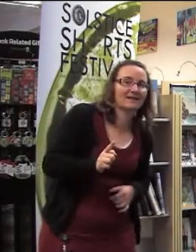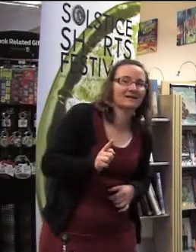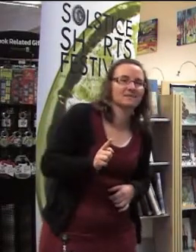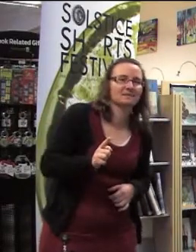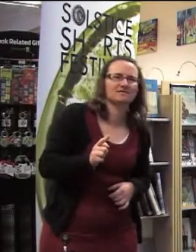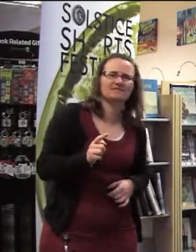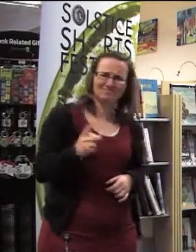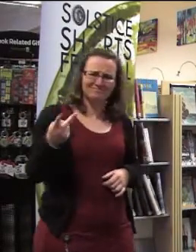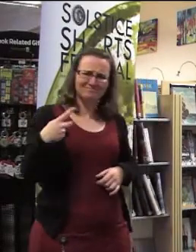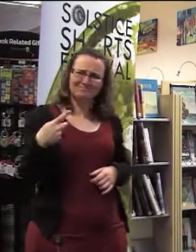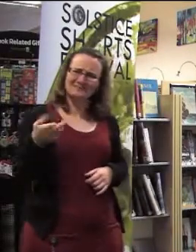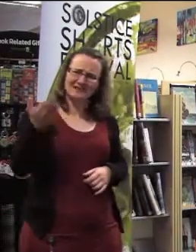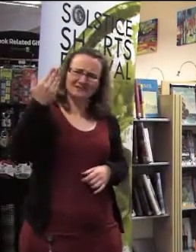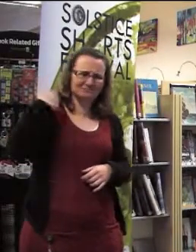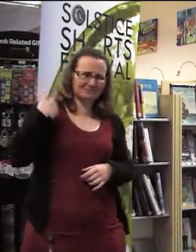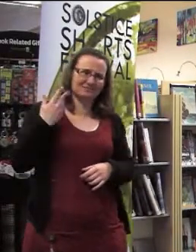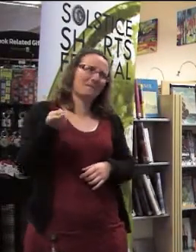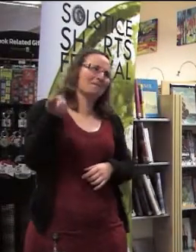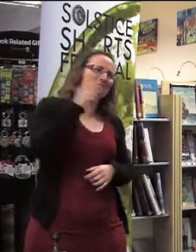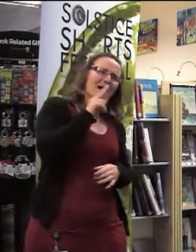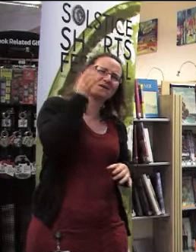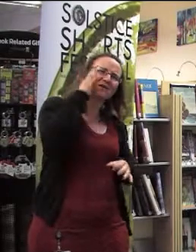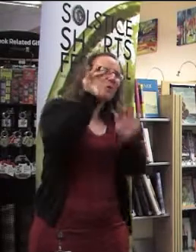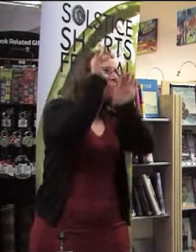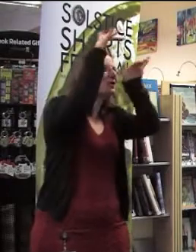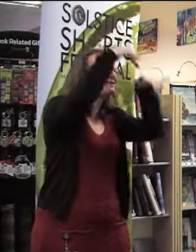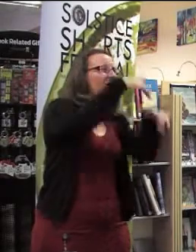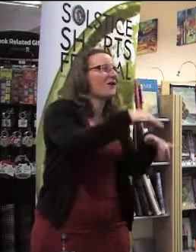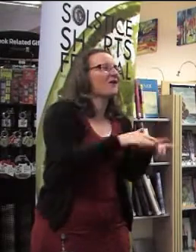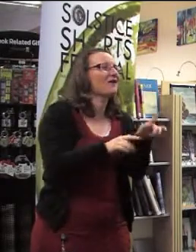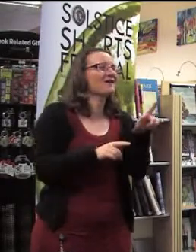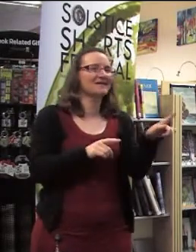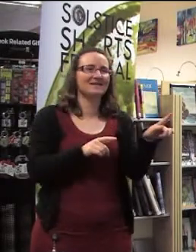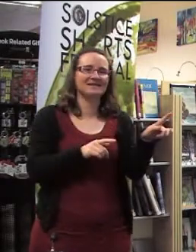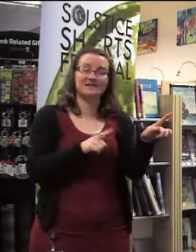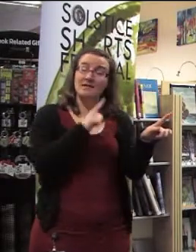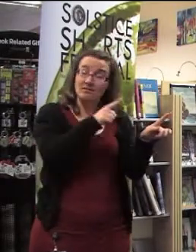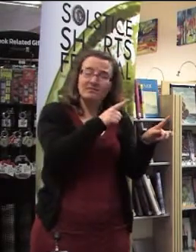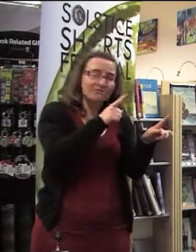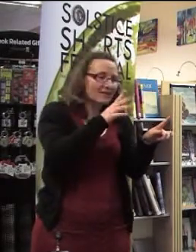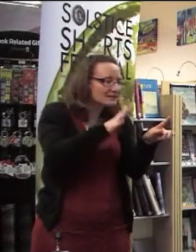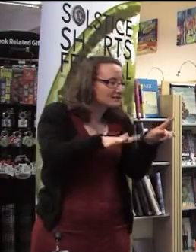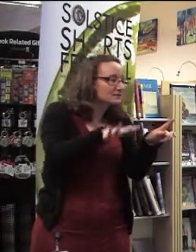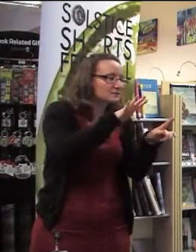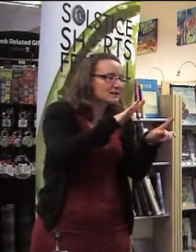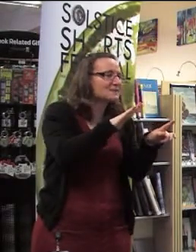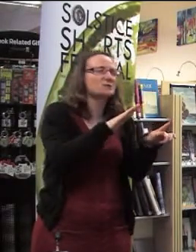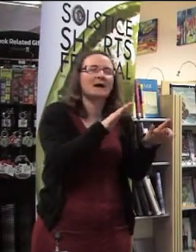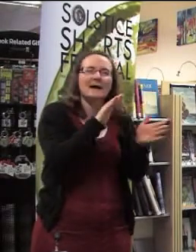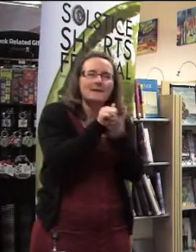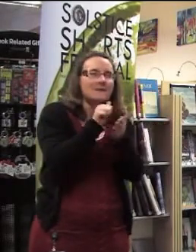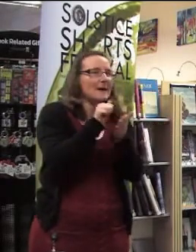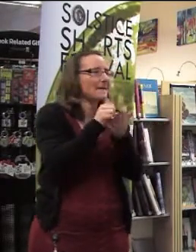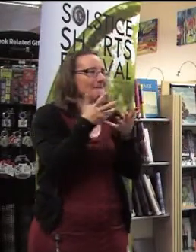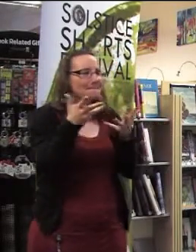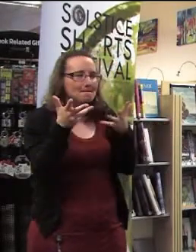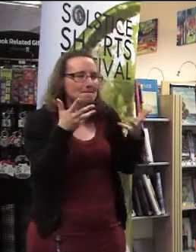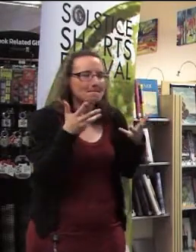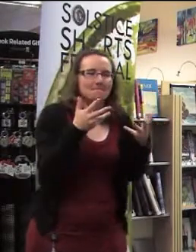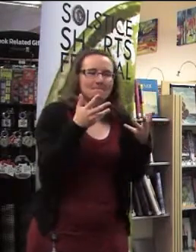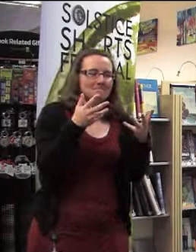Let's go back to the waterfall. It's the kind of place where the right gesture, well meant, might confer on us